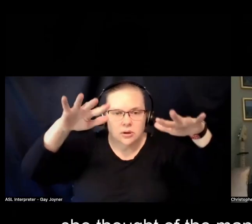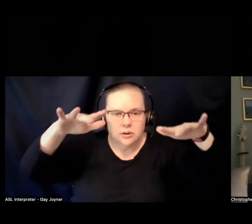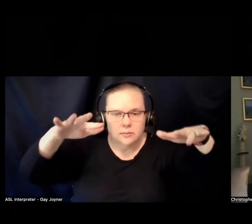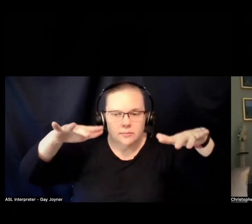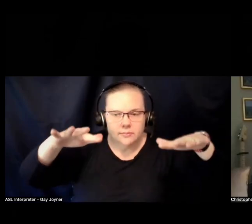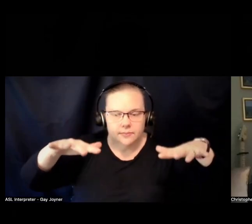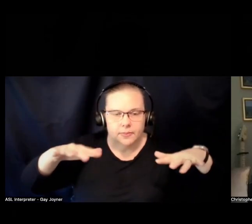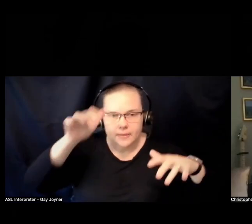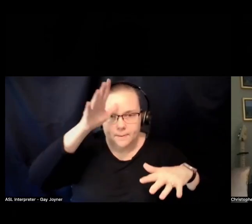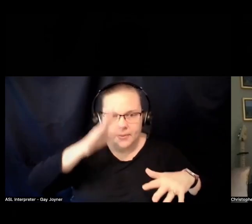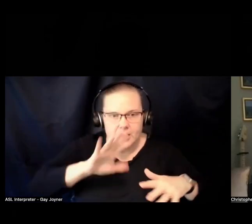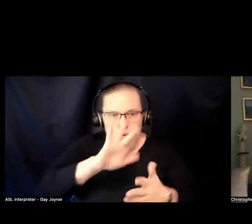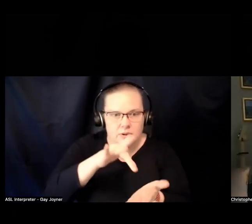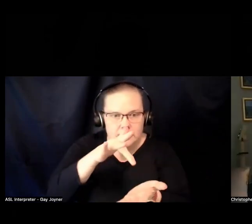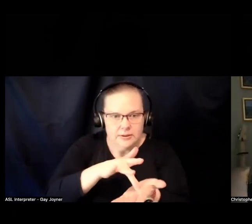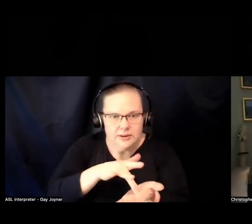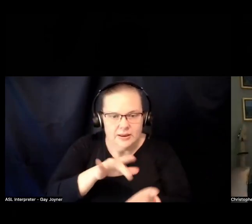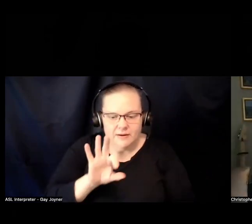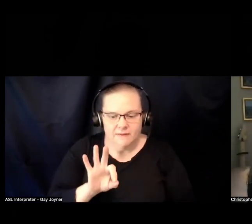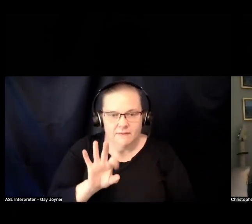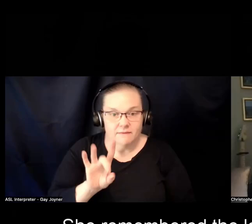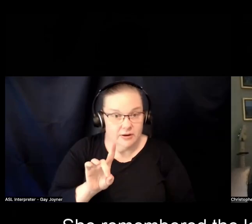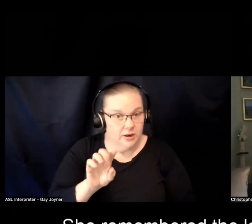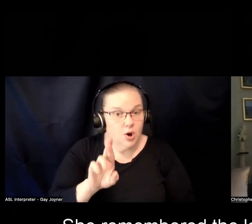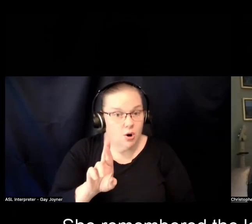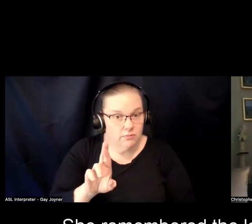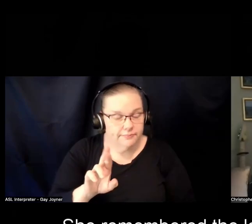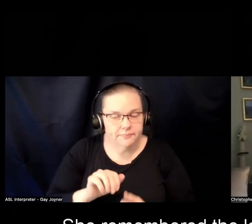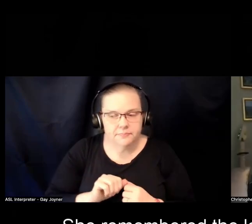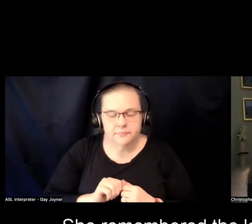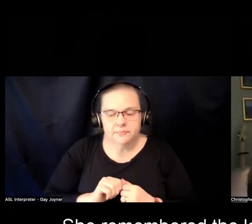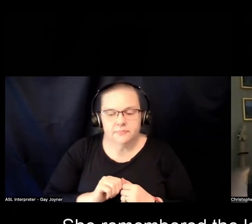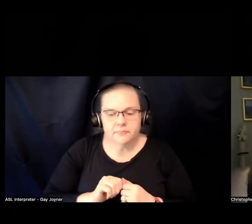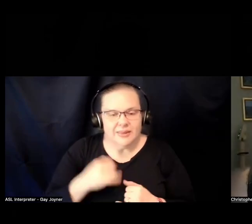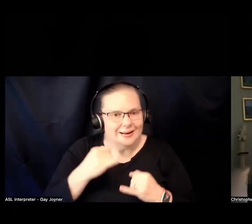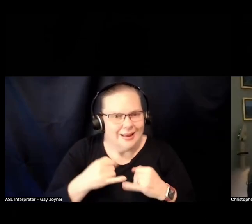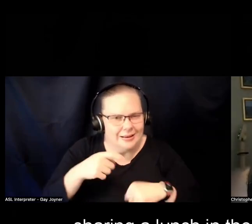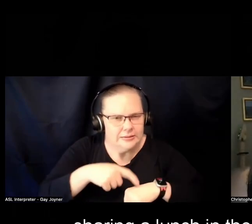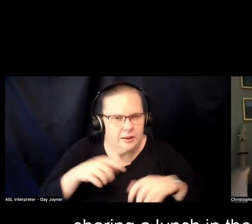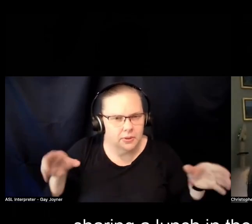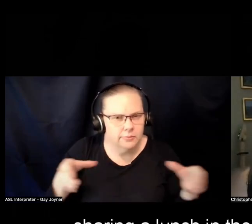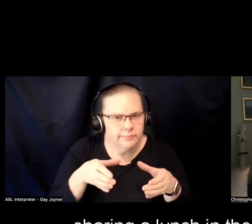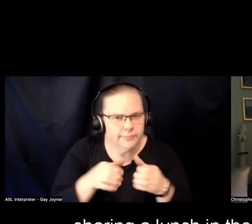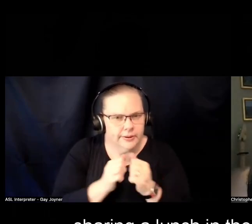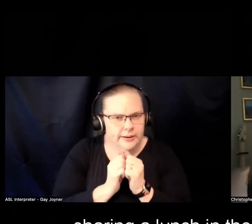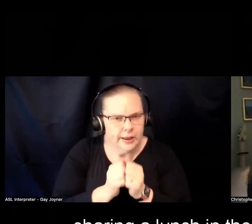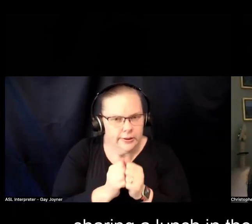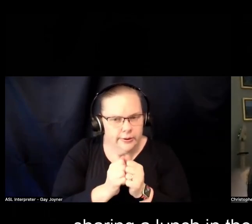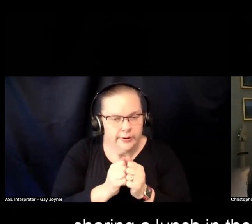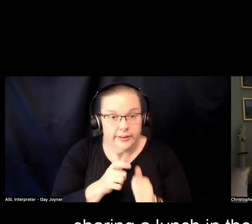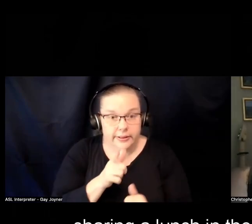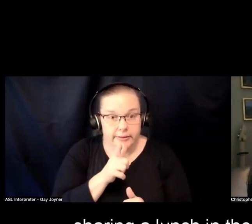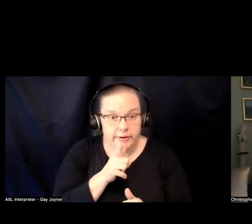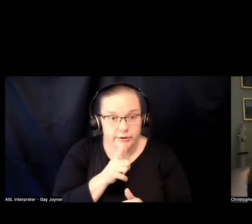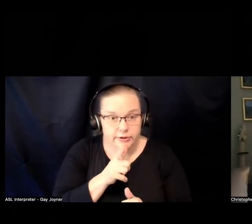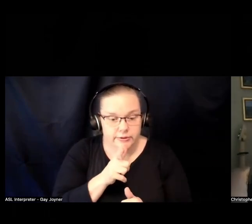sent her here, President Franklin Delano Roosevelt. She remembered the last time they were together, sharing a lunch in the small sun parlor